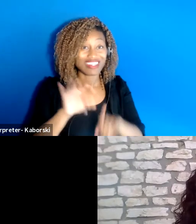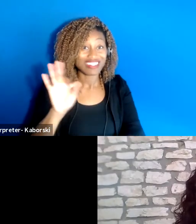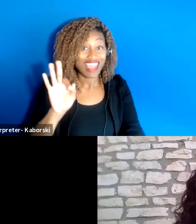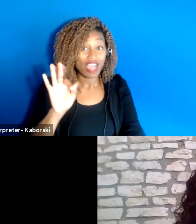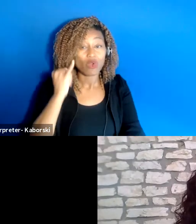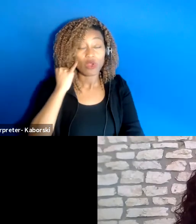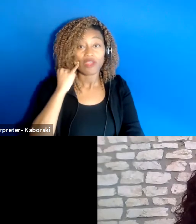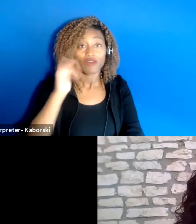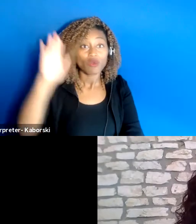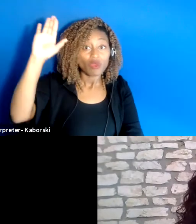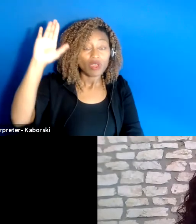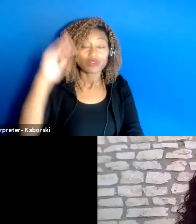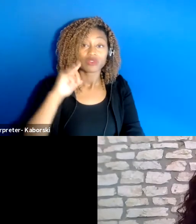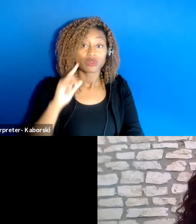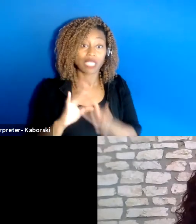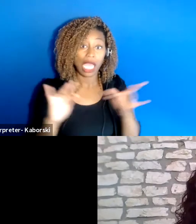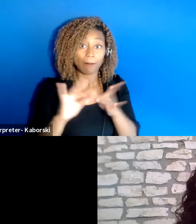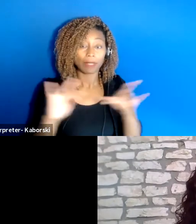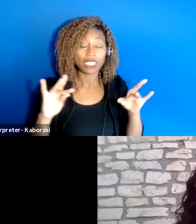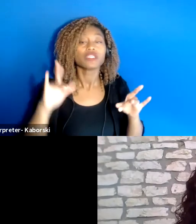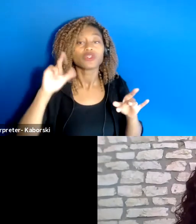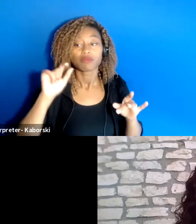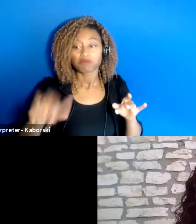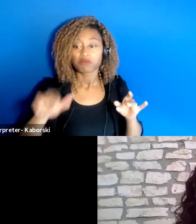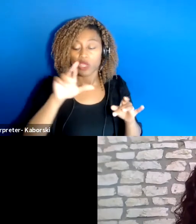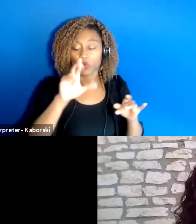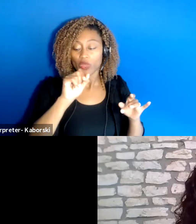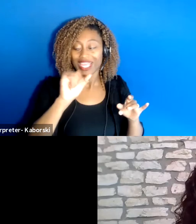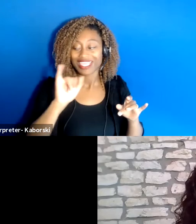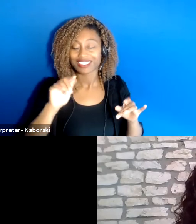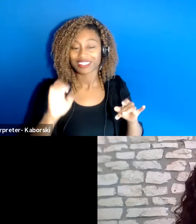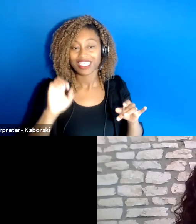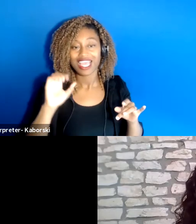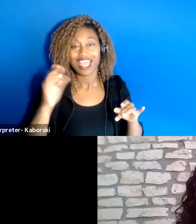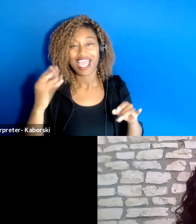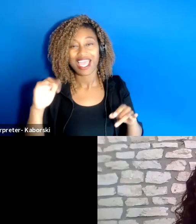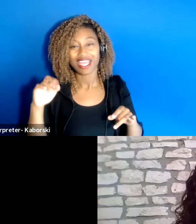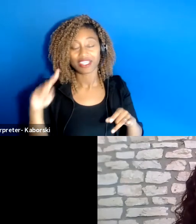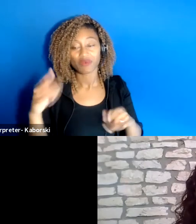pressing *9, and that lets me know you would like to join in.